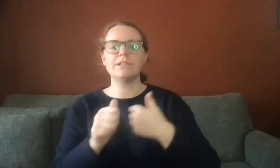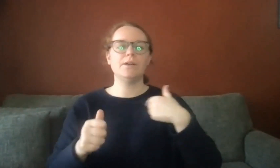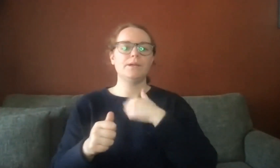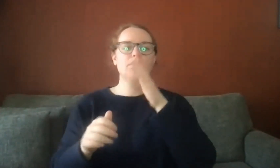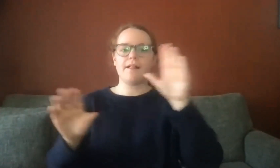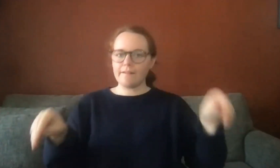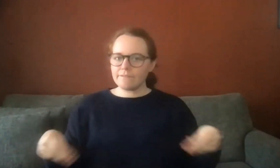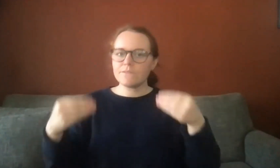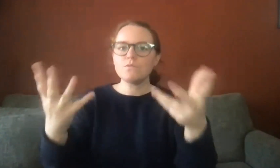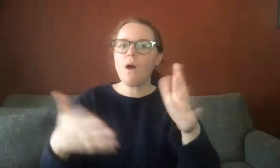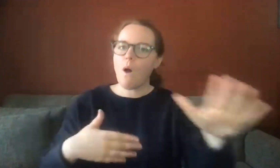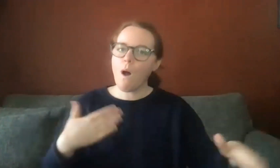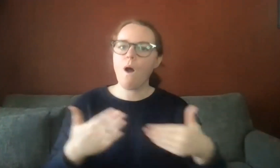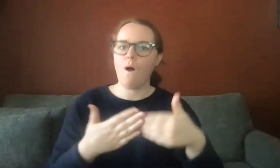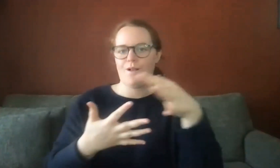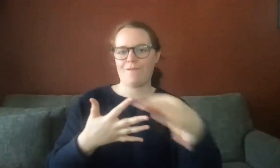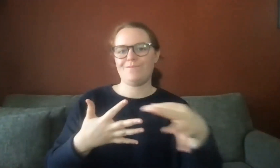the options that are available.